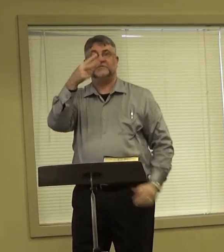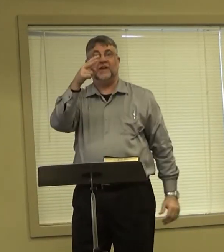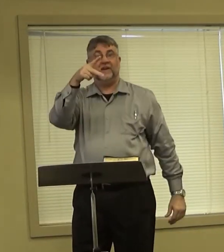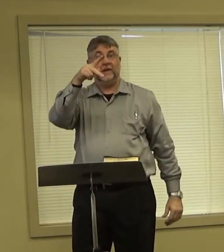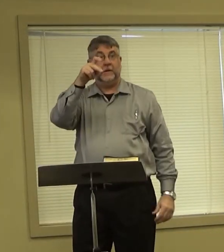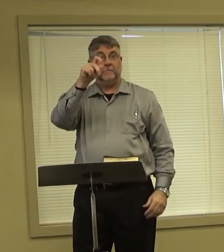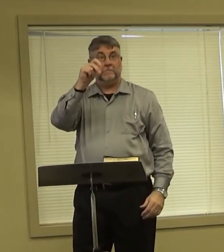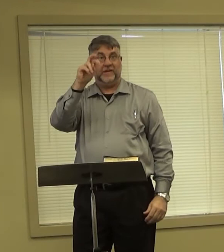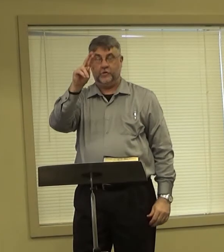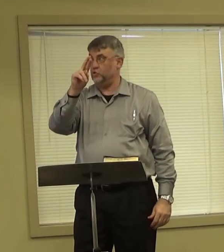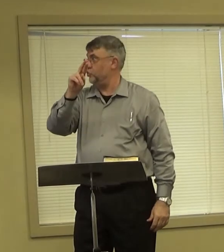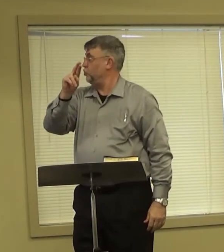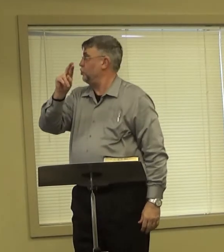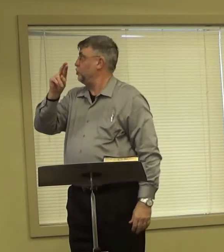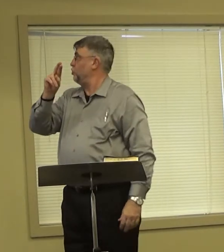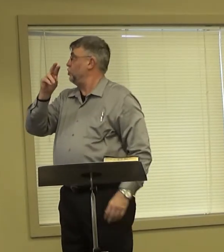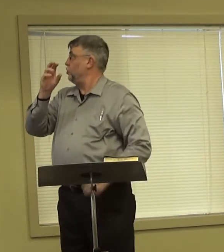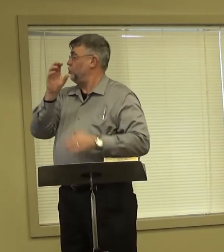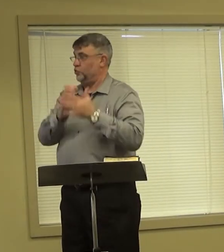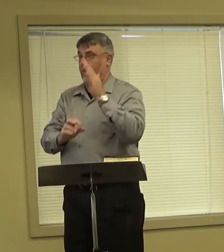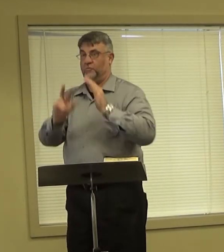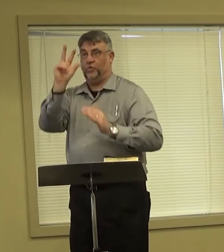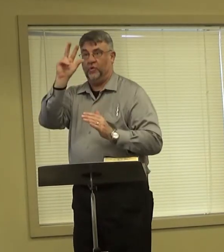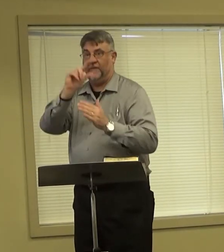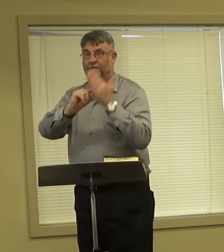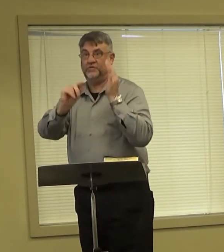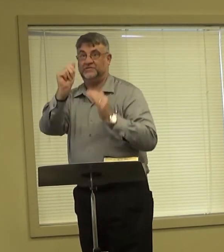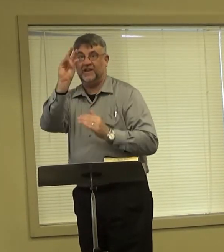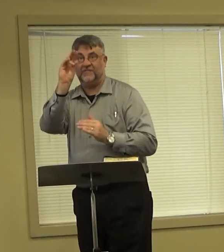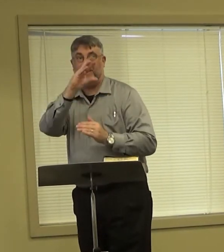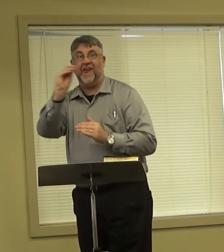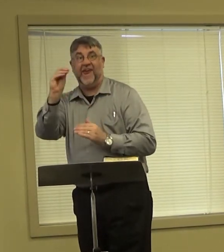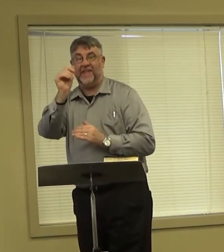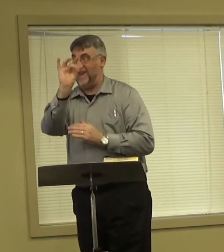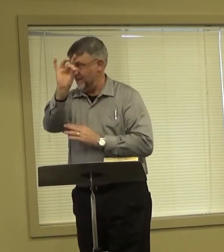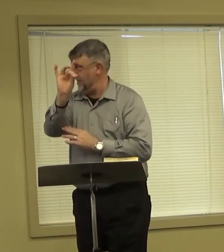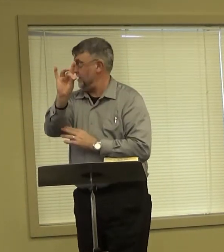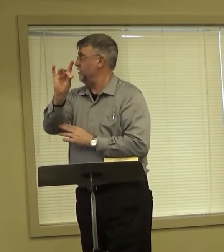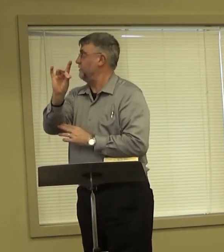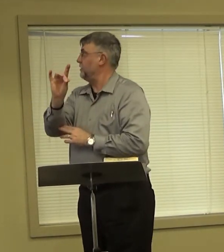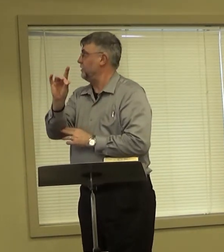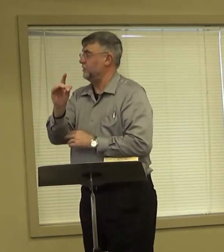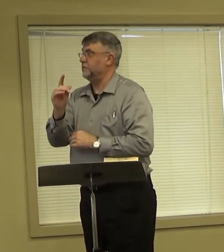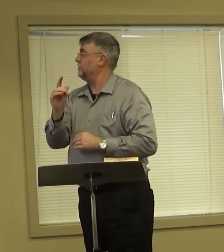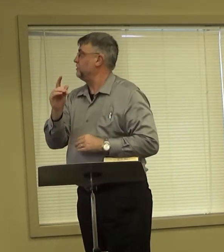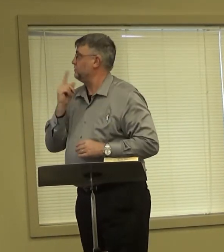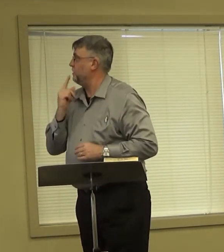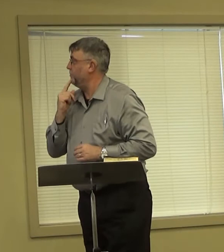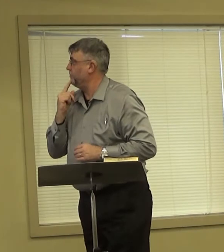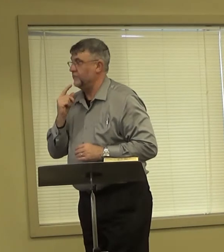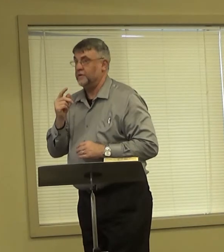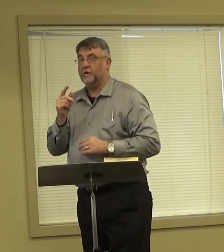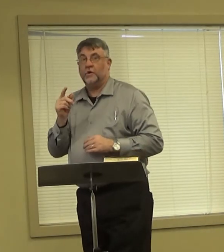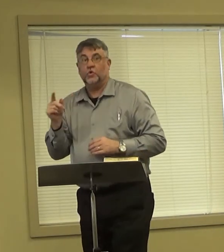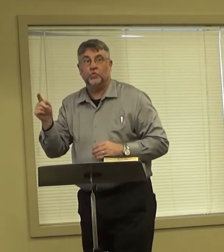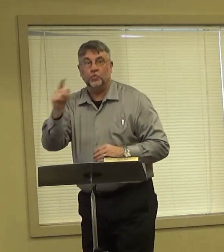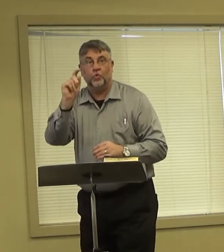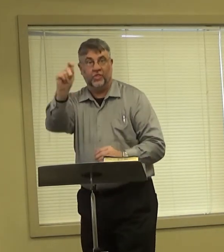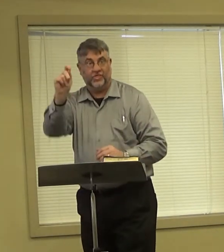And this is found in 2 Peter 3, verses 17 through 18. And it says,